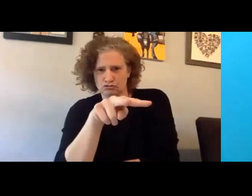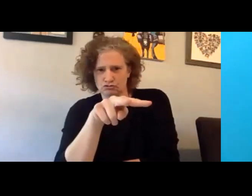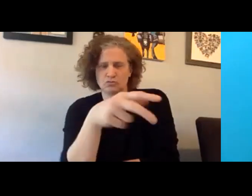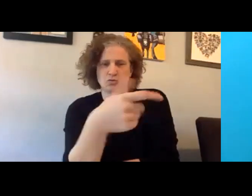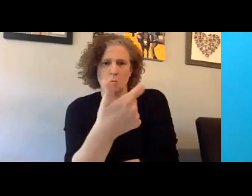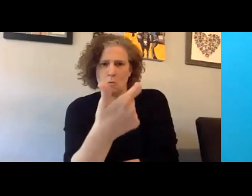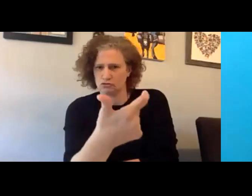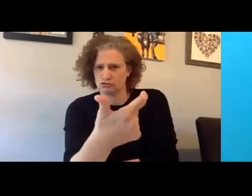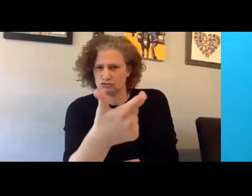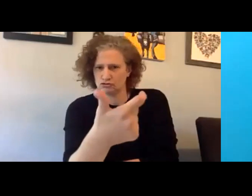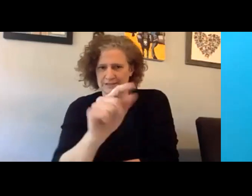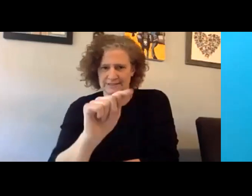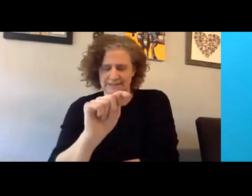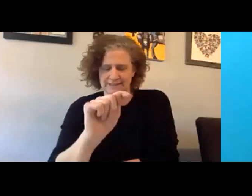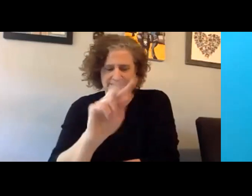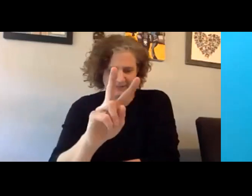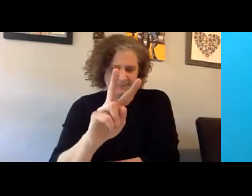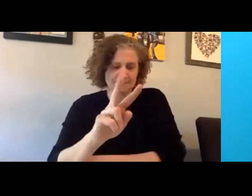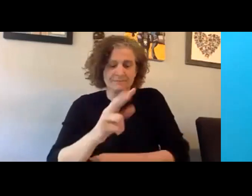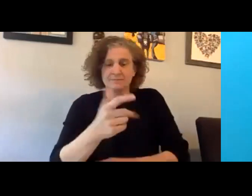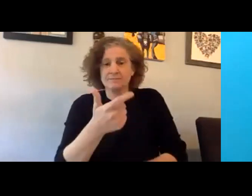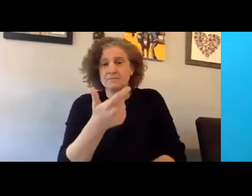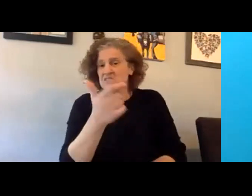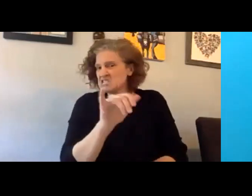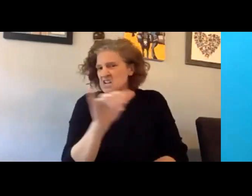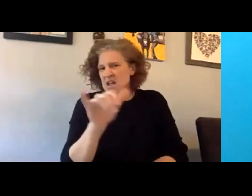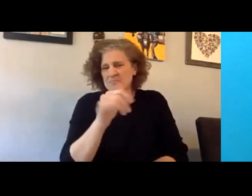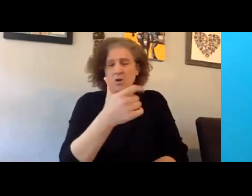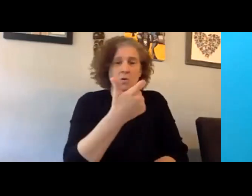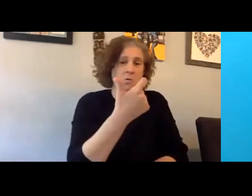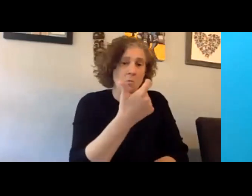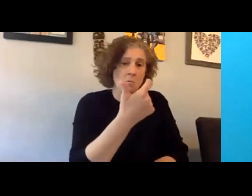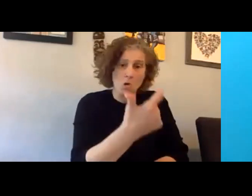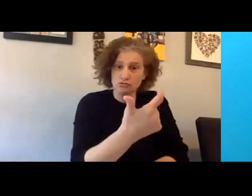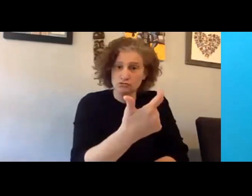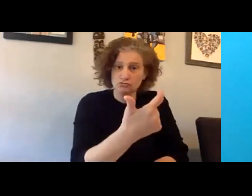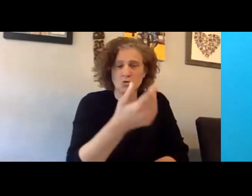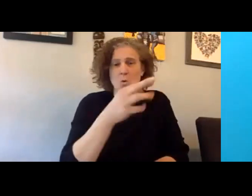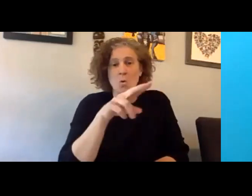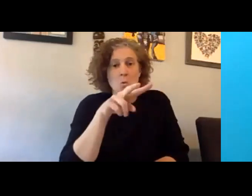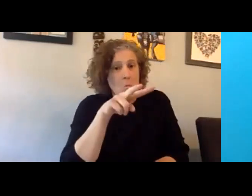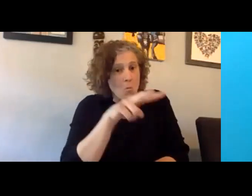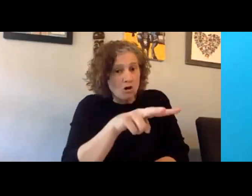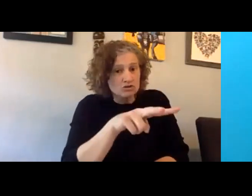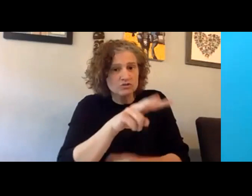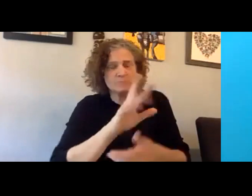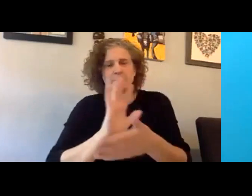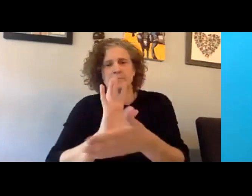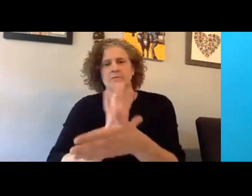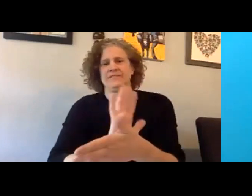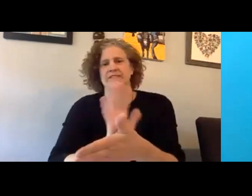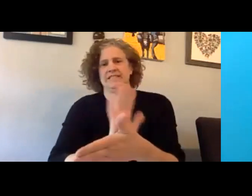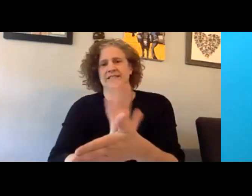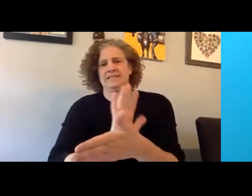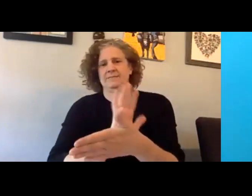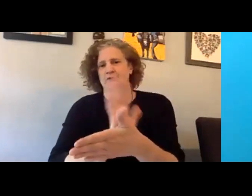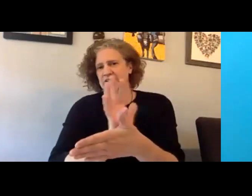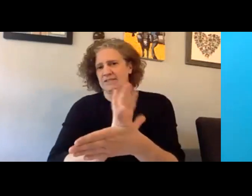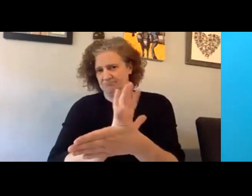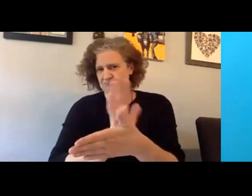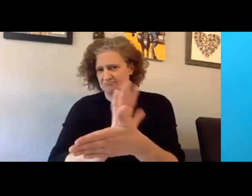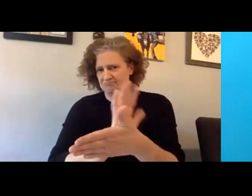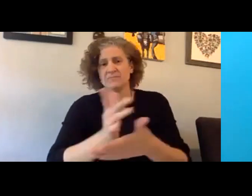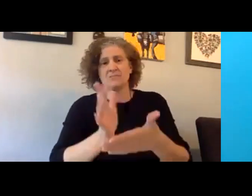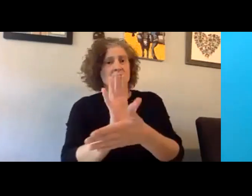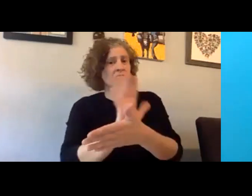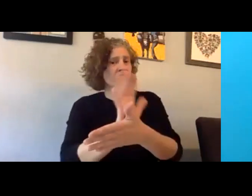TV, watch, or watch TV. It's the same thing to watch or to